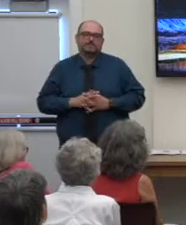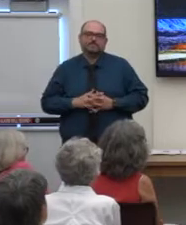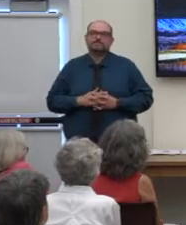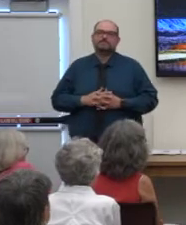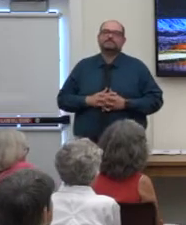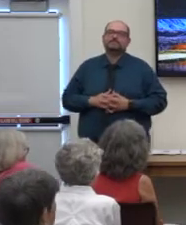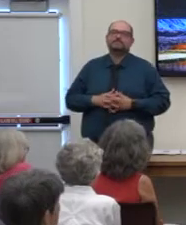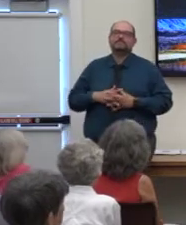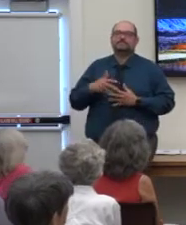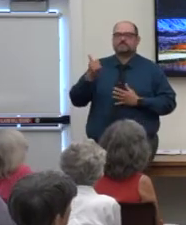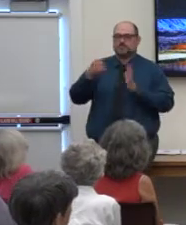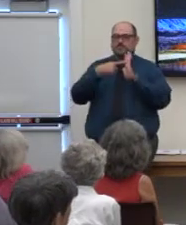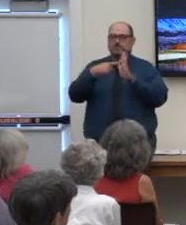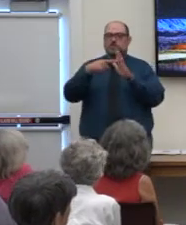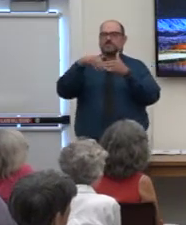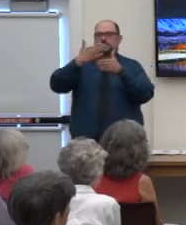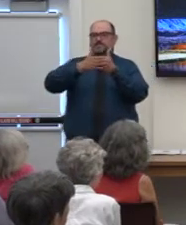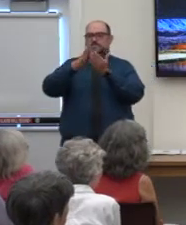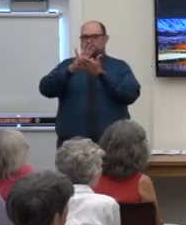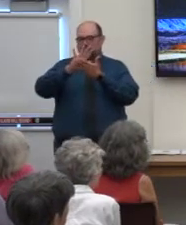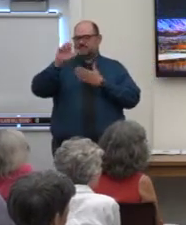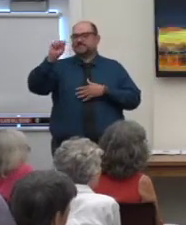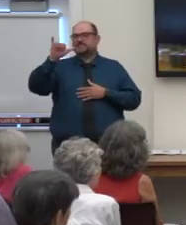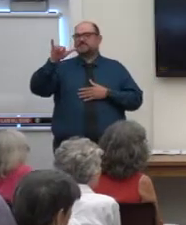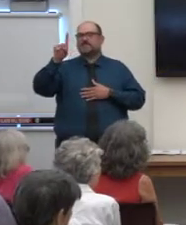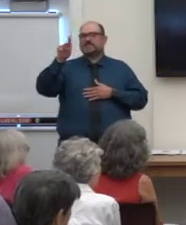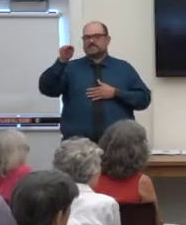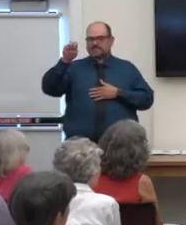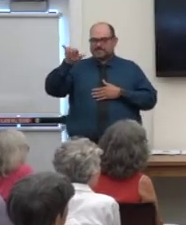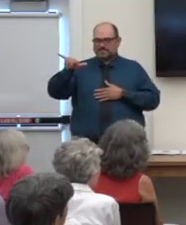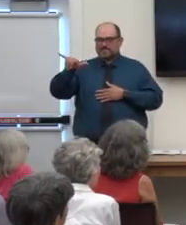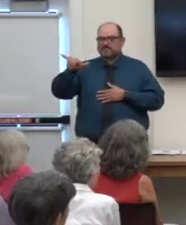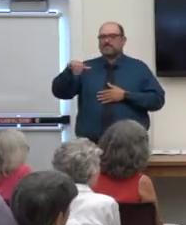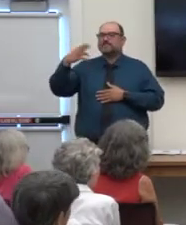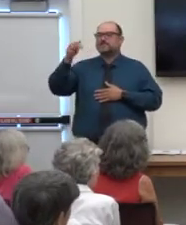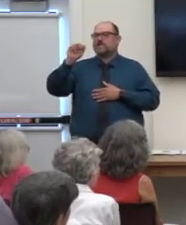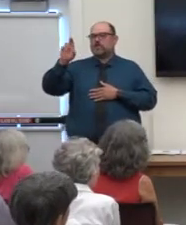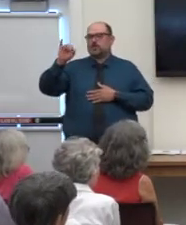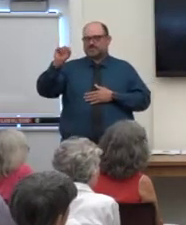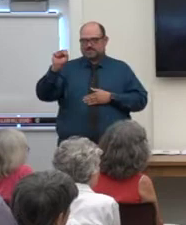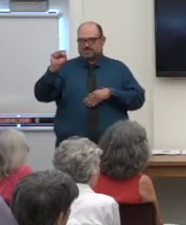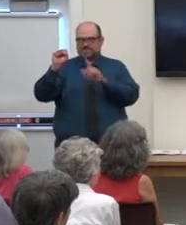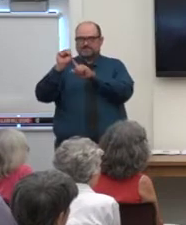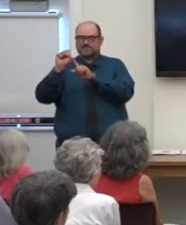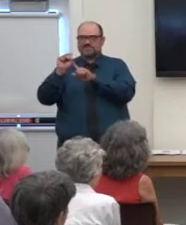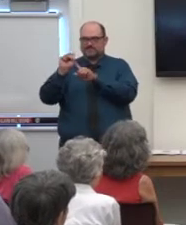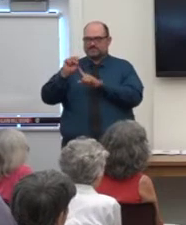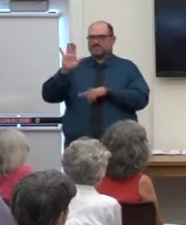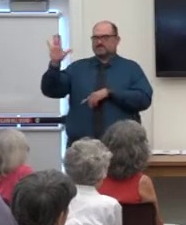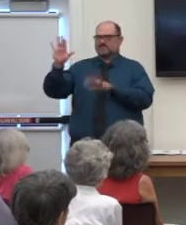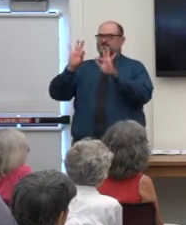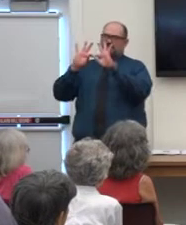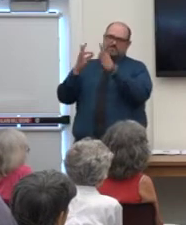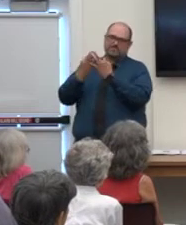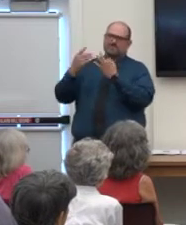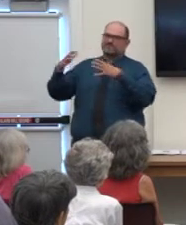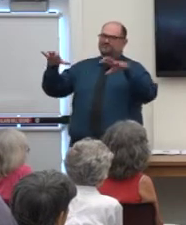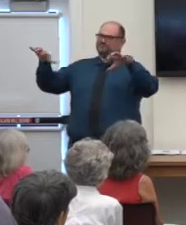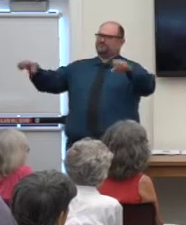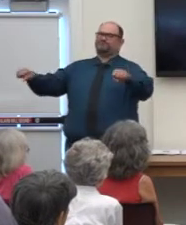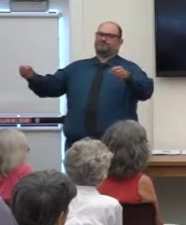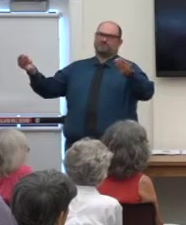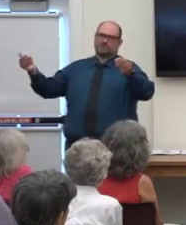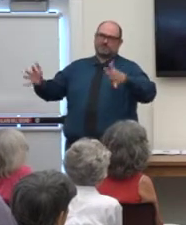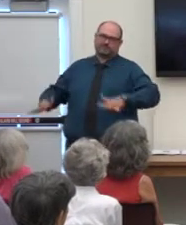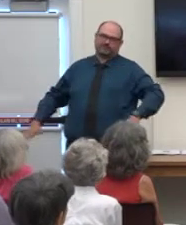is Sidney Harris, who had huge property on the North Road. His family did. His family owned